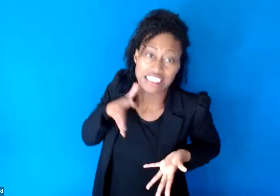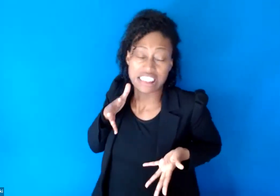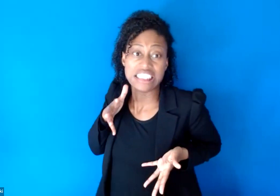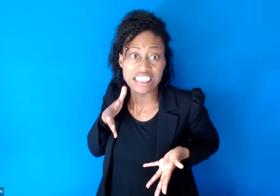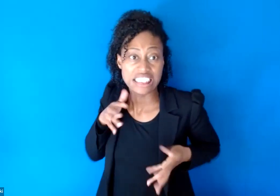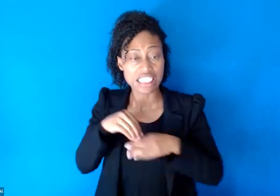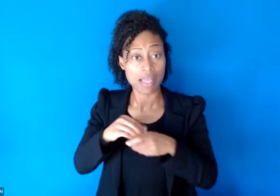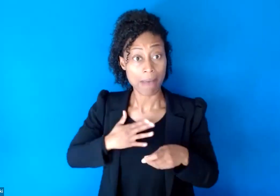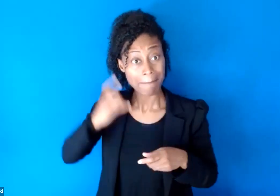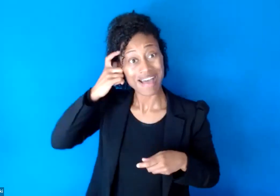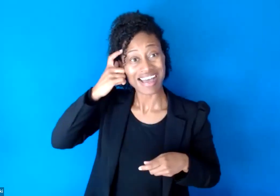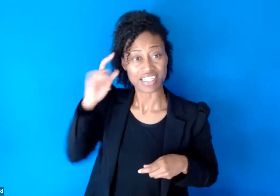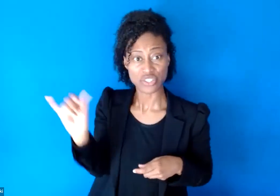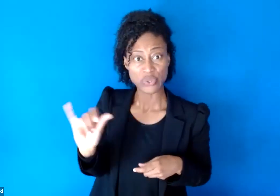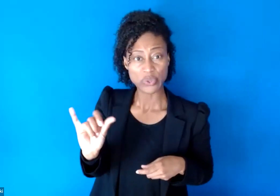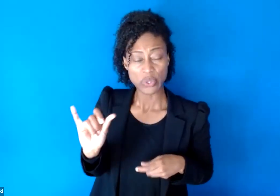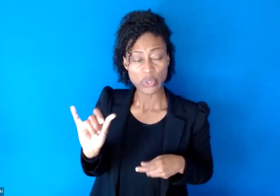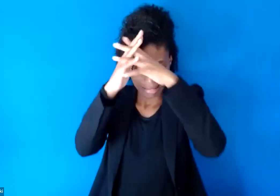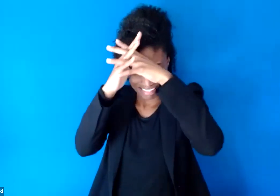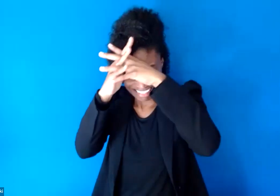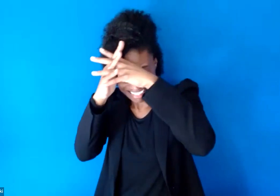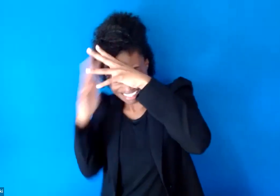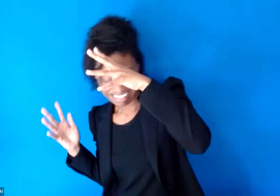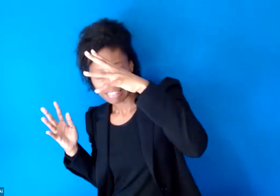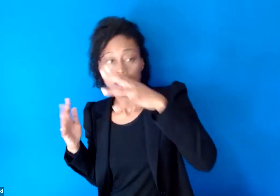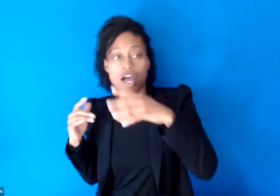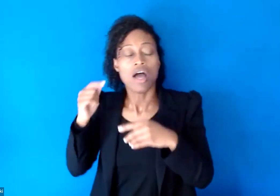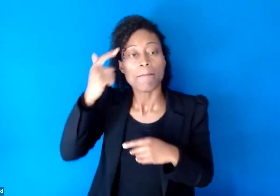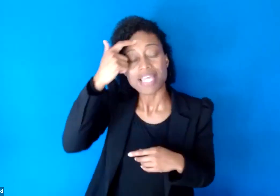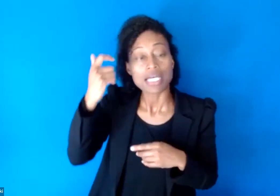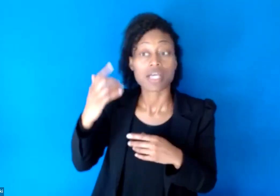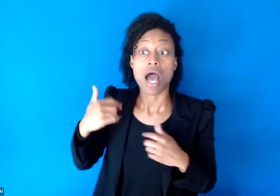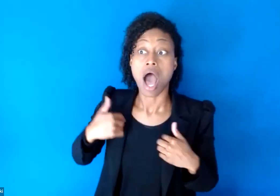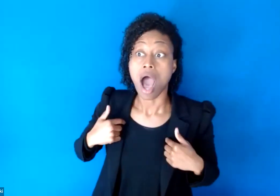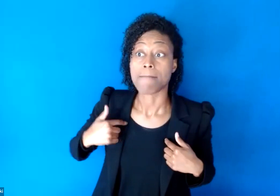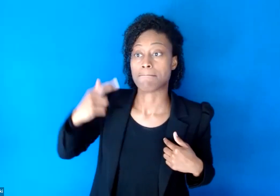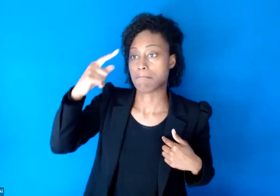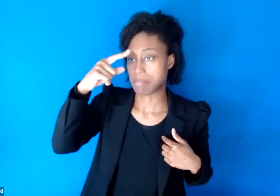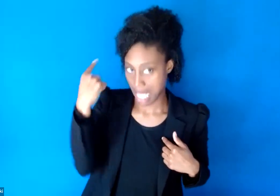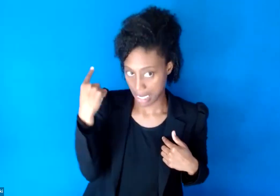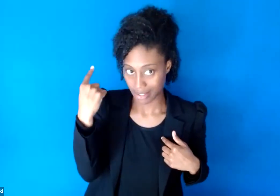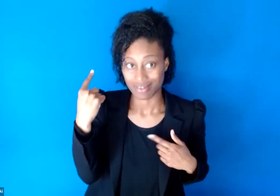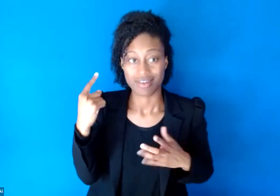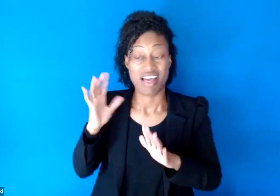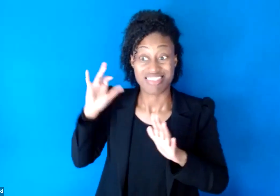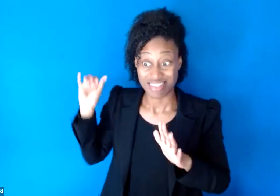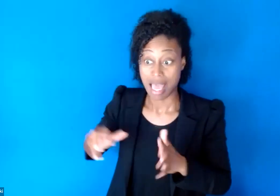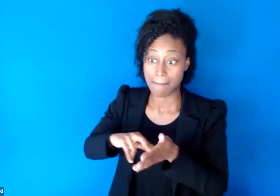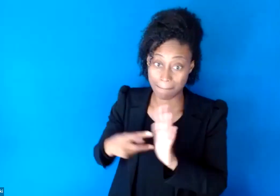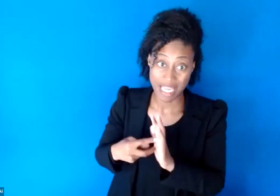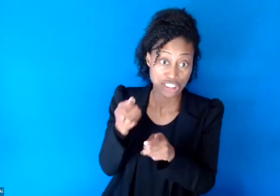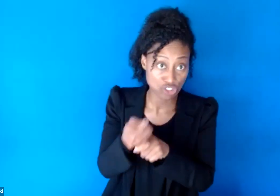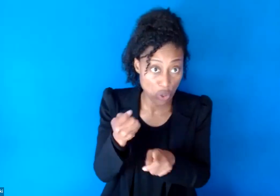my mind, right? Those oppressions in my mind, right? Because I'm black, and there's the jokes, there's